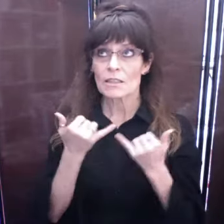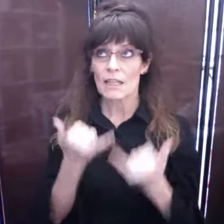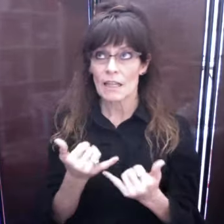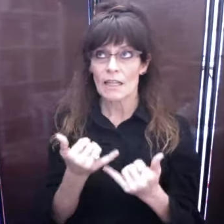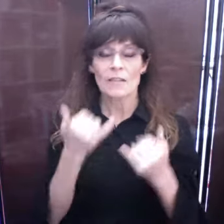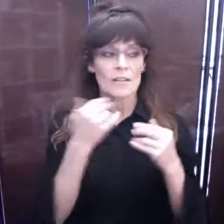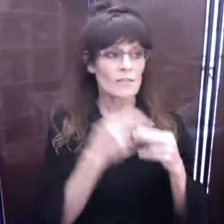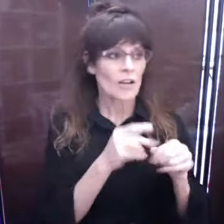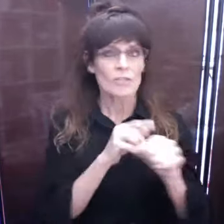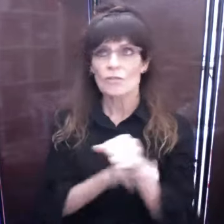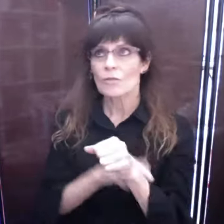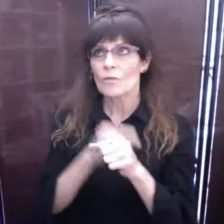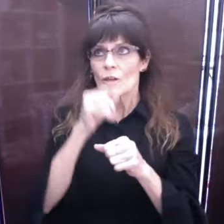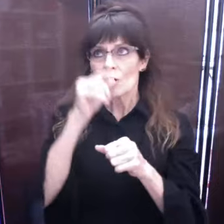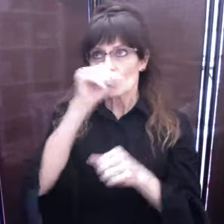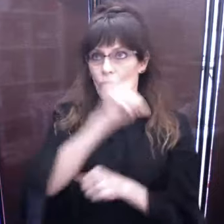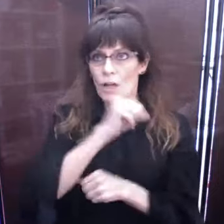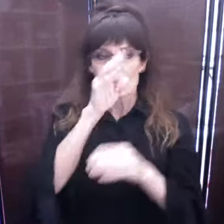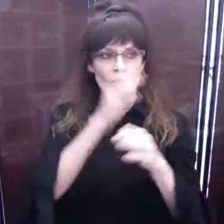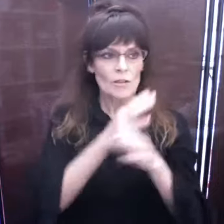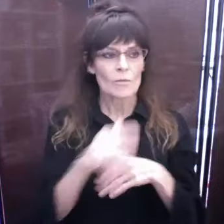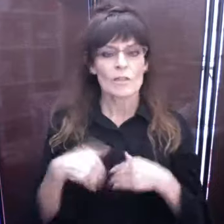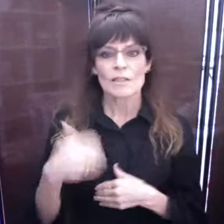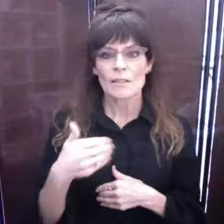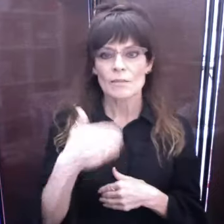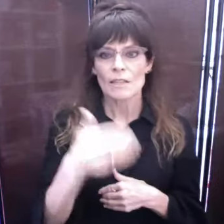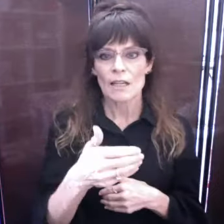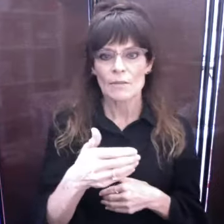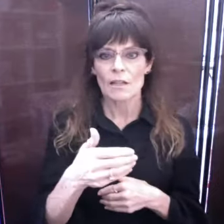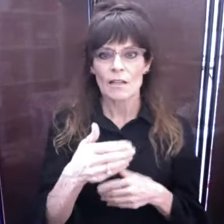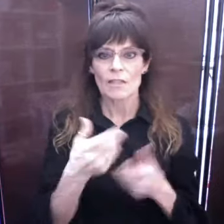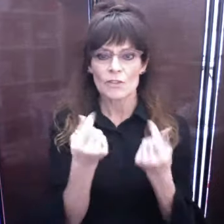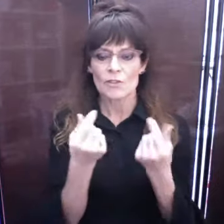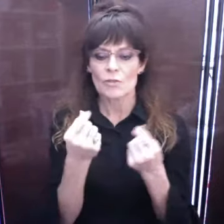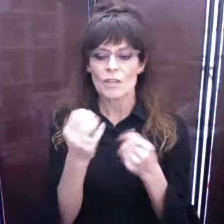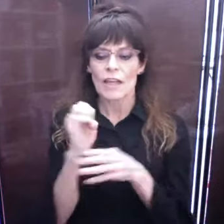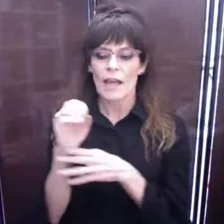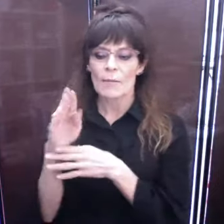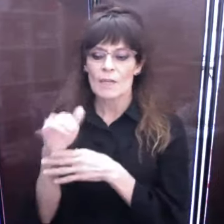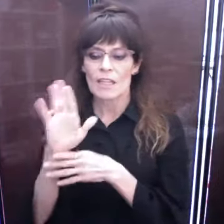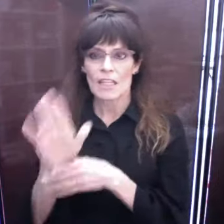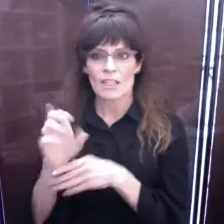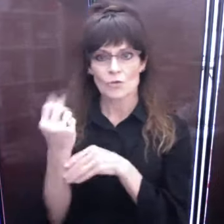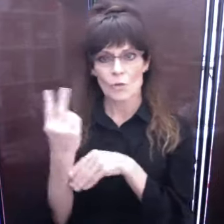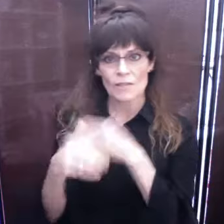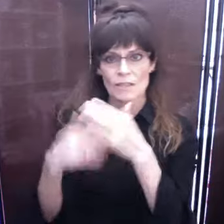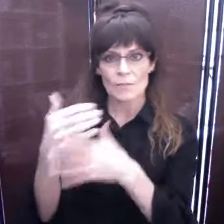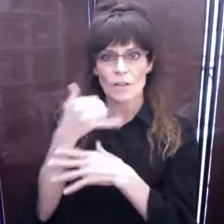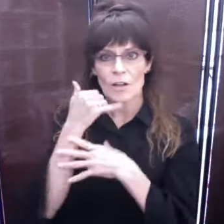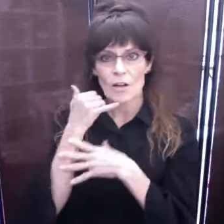or sober? Sometimes I'll even do the Ebby, right? Like Ebby's 12-step call was on somebody he used to drink with, right?